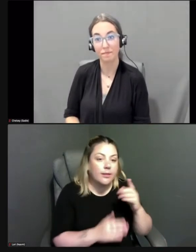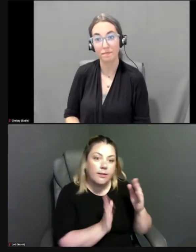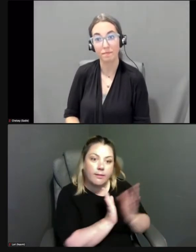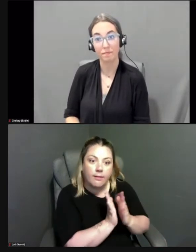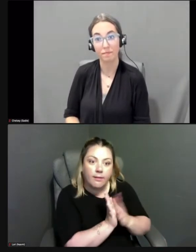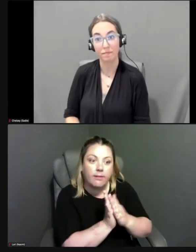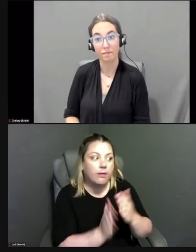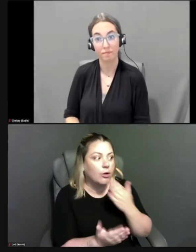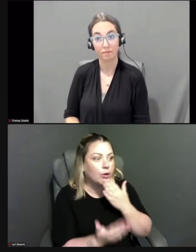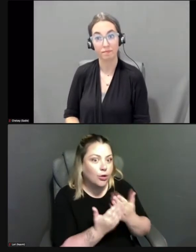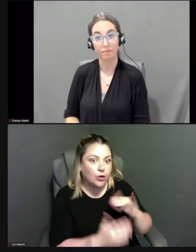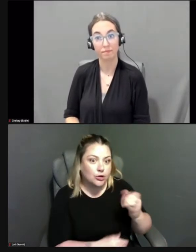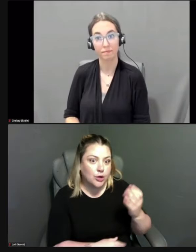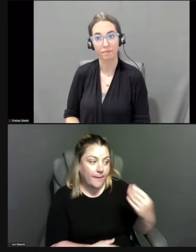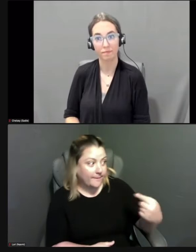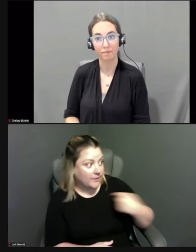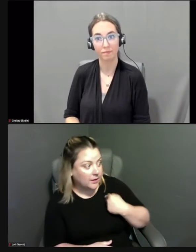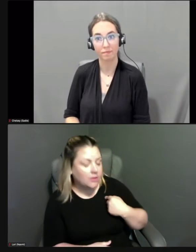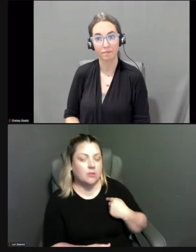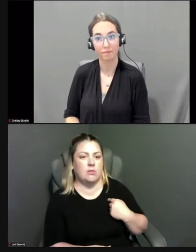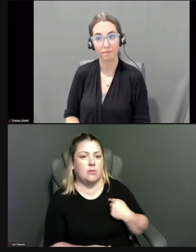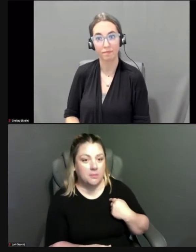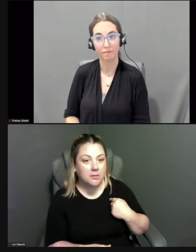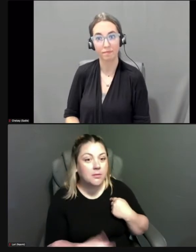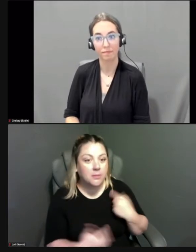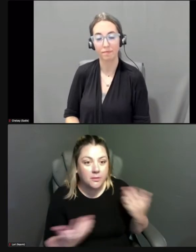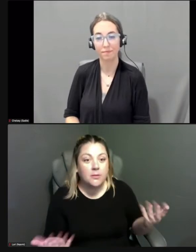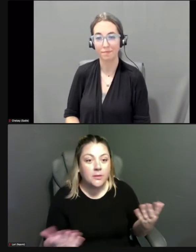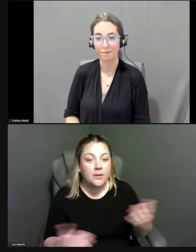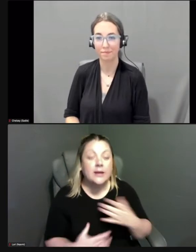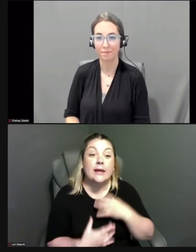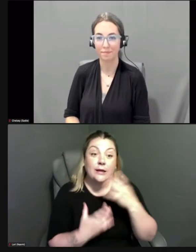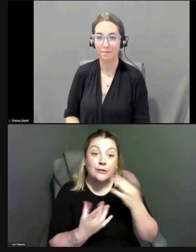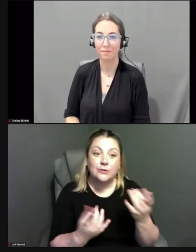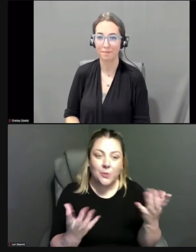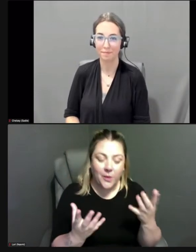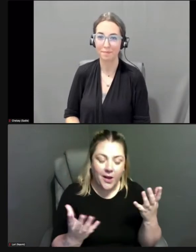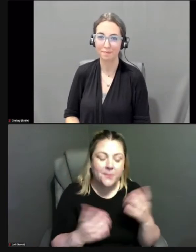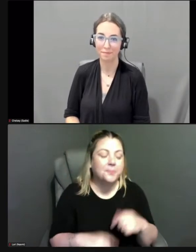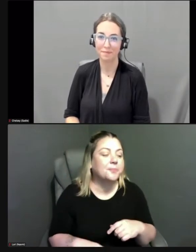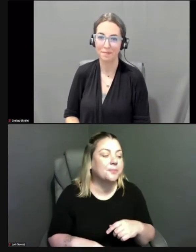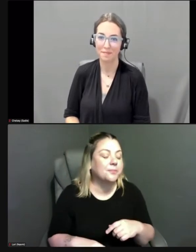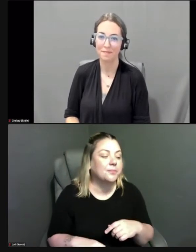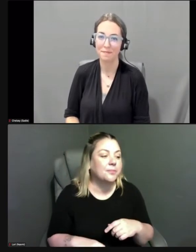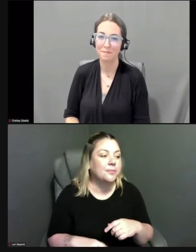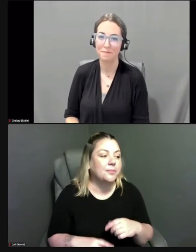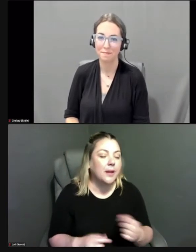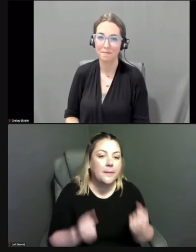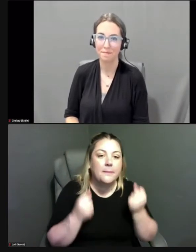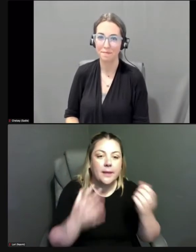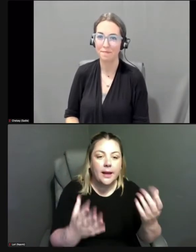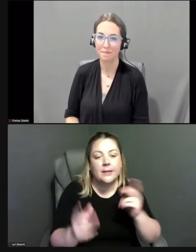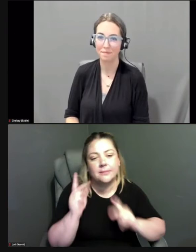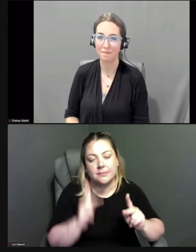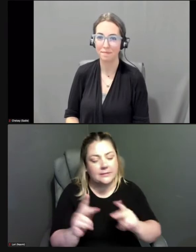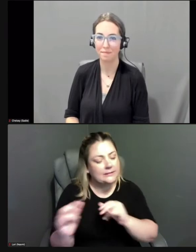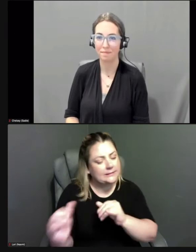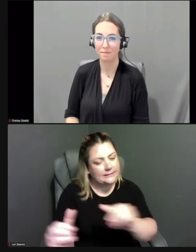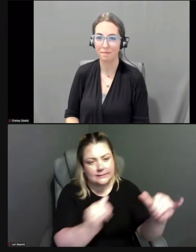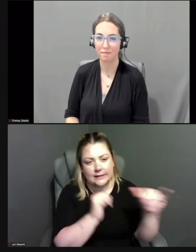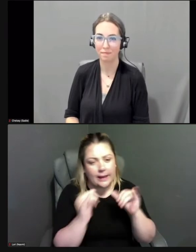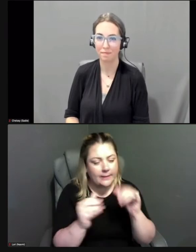Interestingly, you know, of course, this is reflective of what so many people we know go through. I